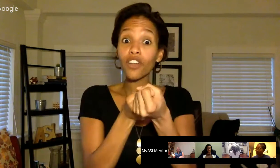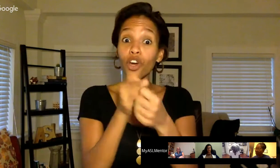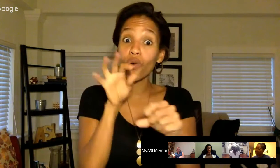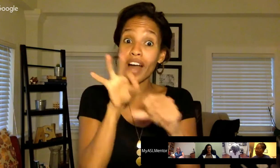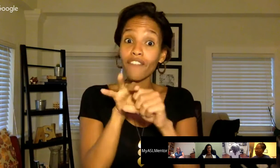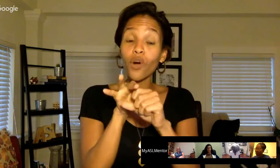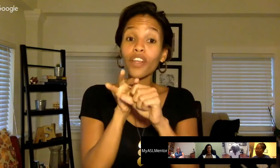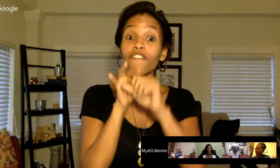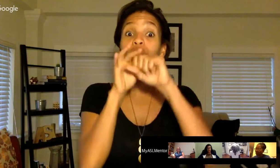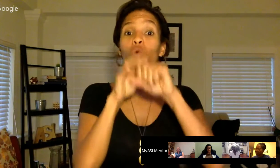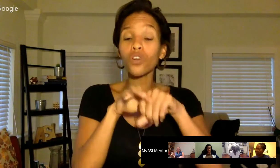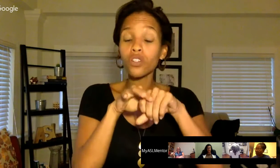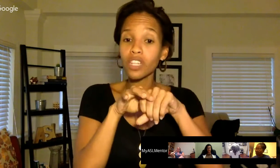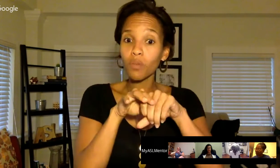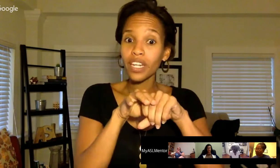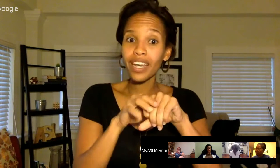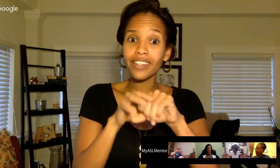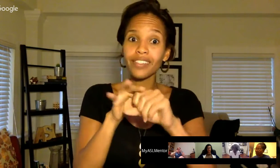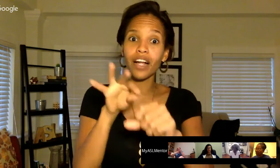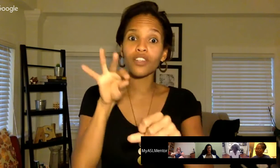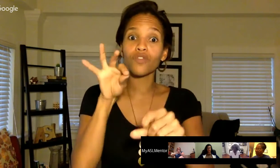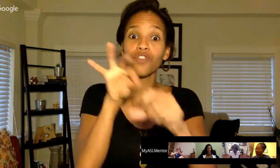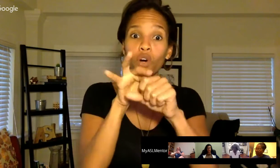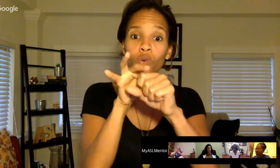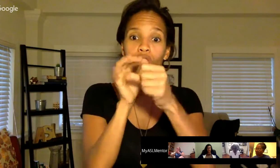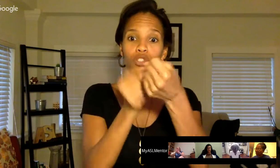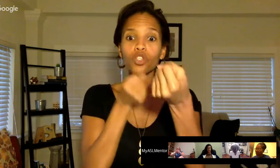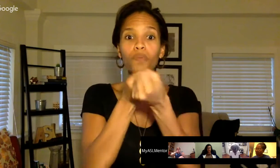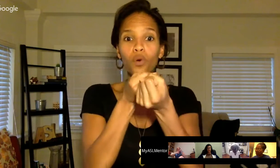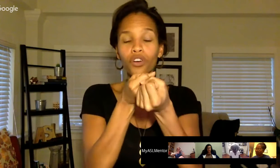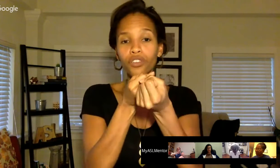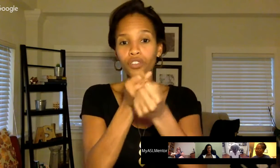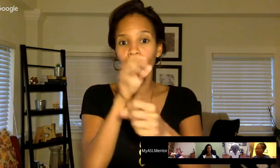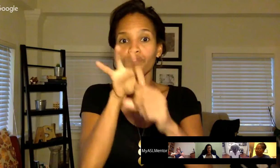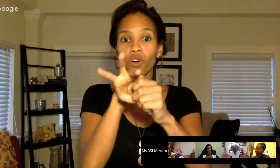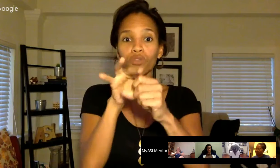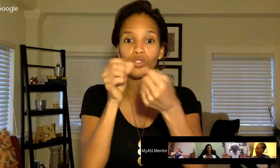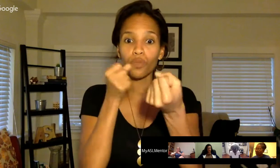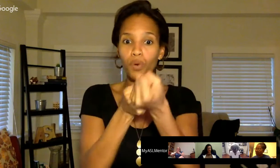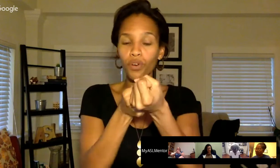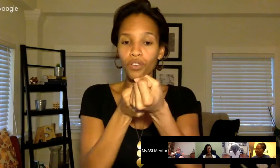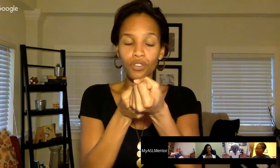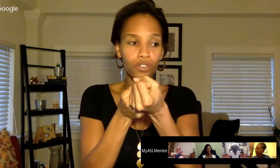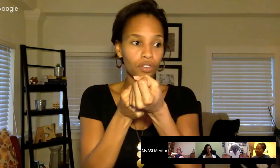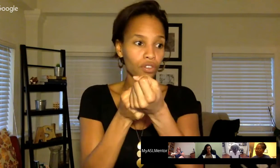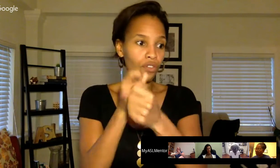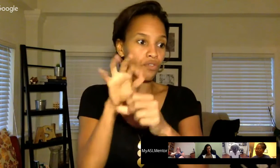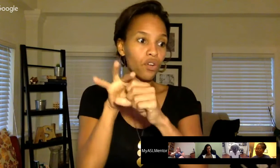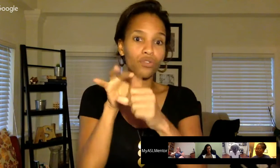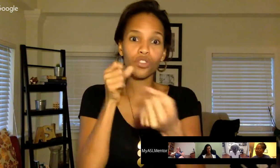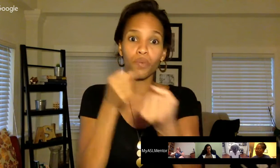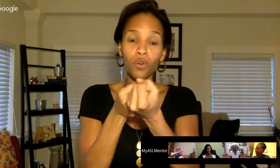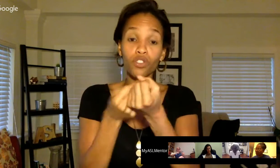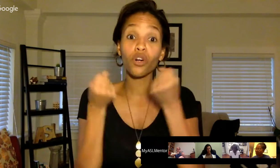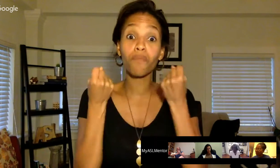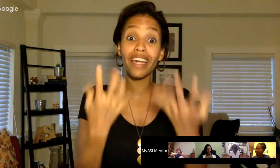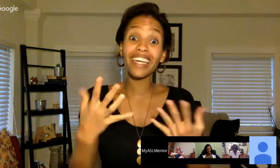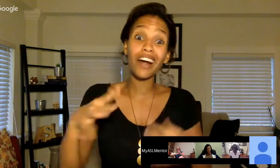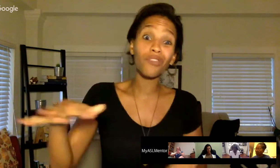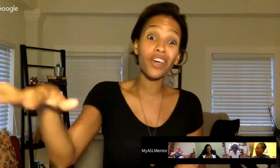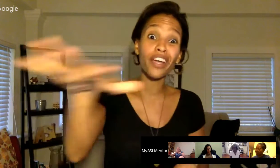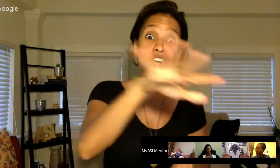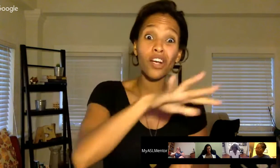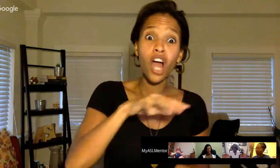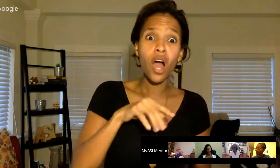may not know that voting for someone in ASL is vote support. Vote support. Vote support. So